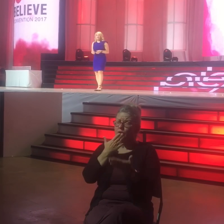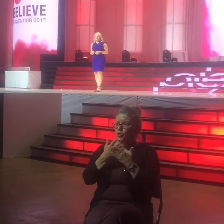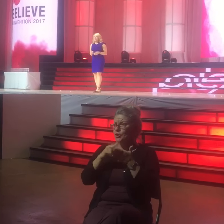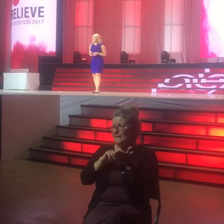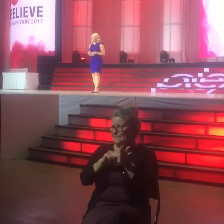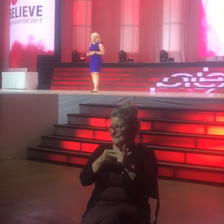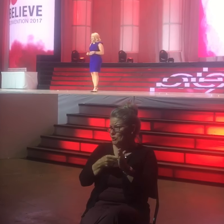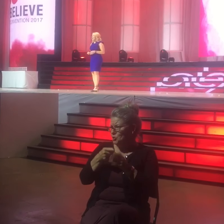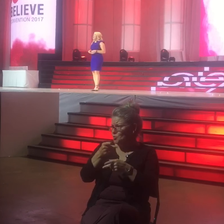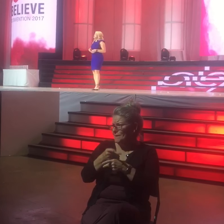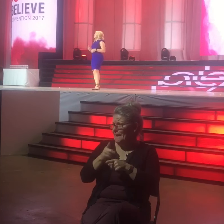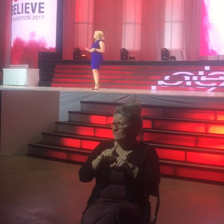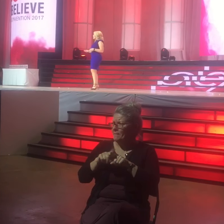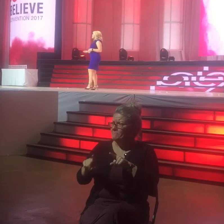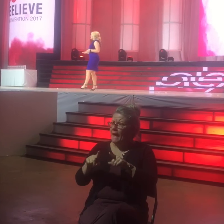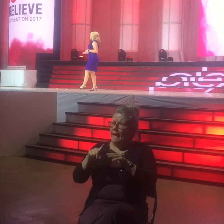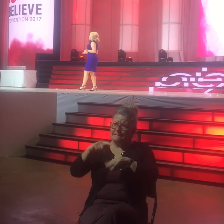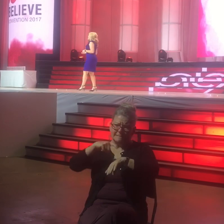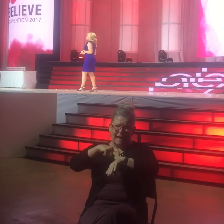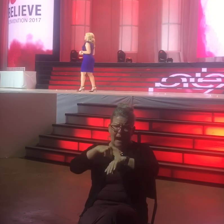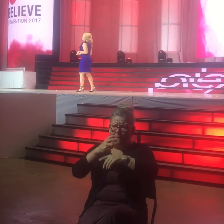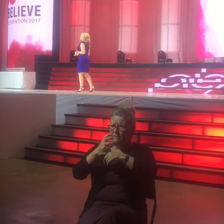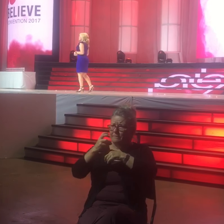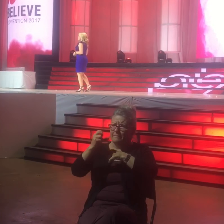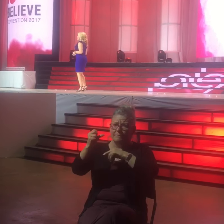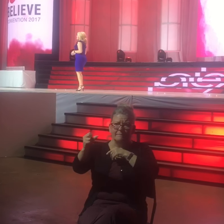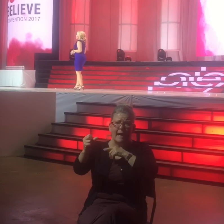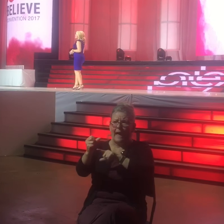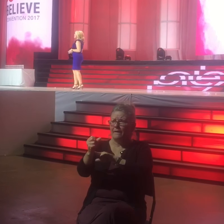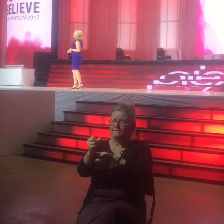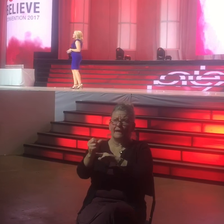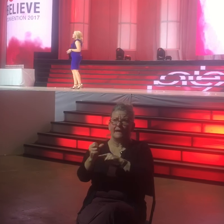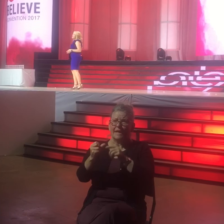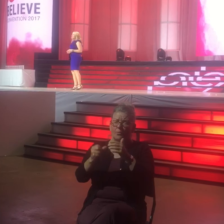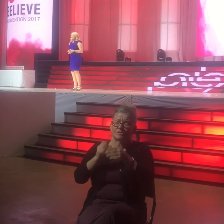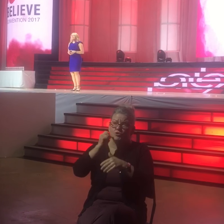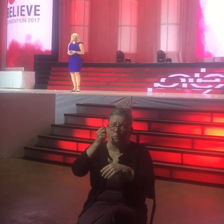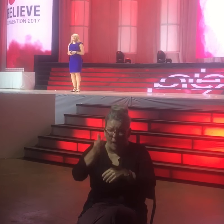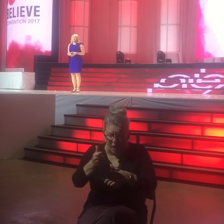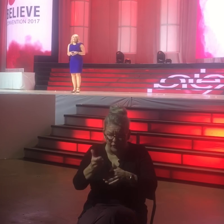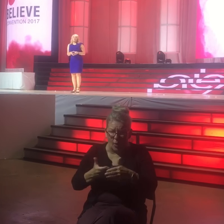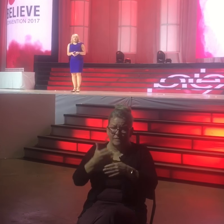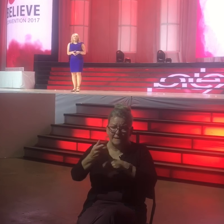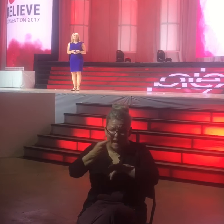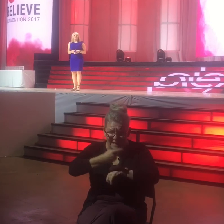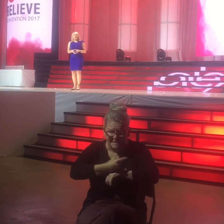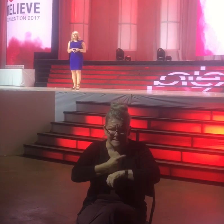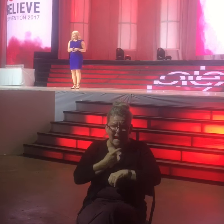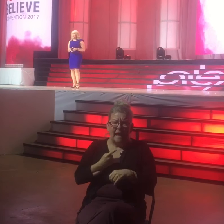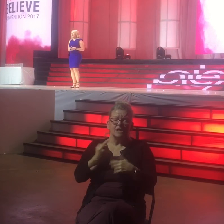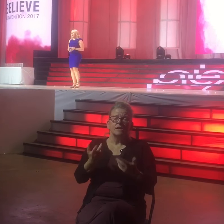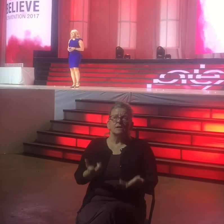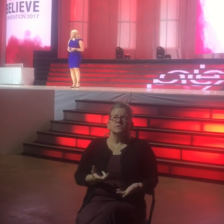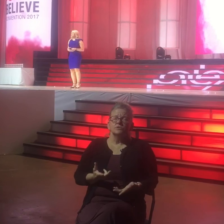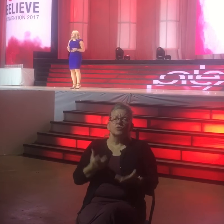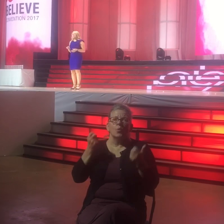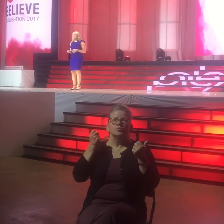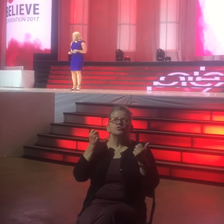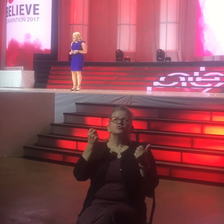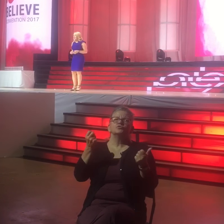However, the hours slipped away, and before I knew it, a whole new day was upon me. I found myself laying in bed so many